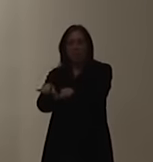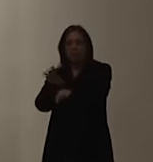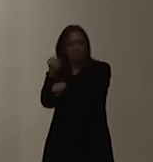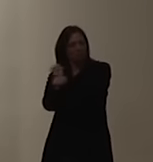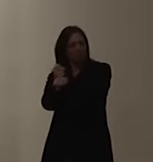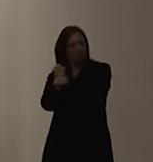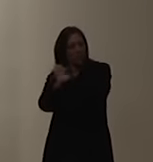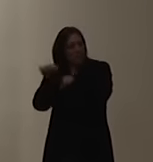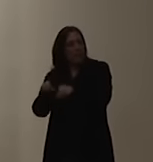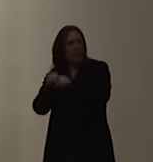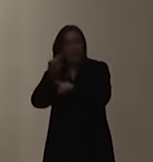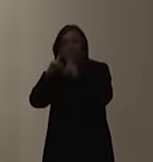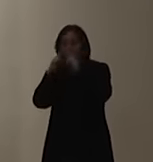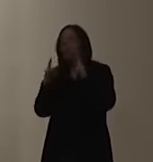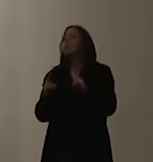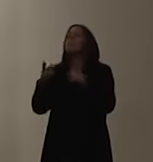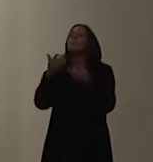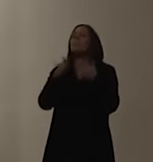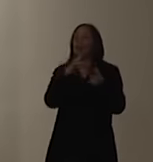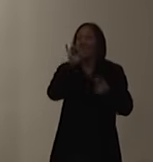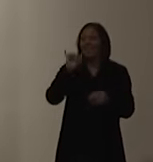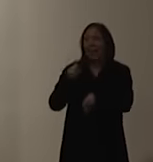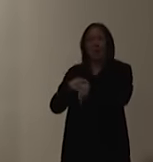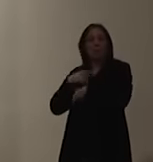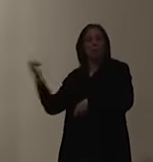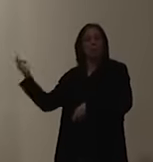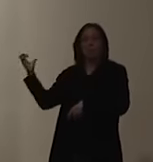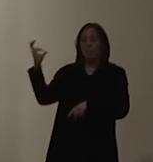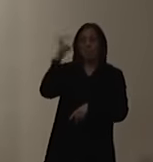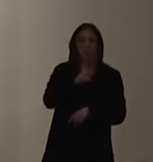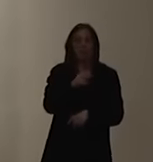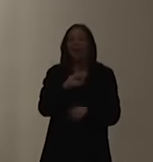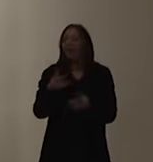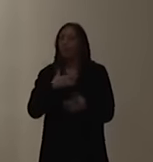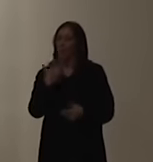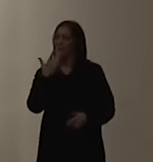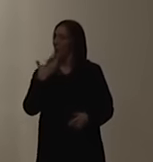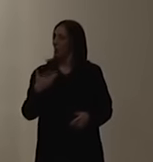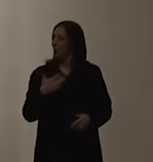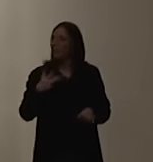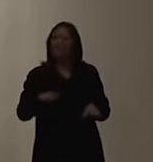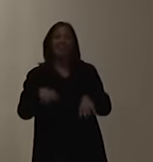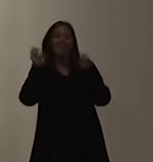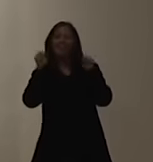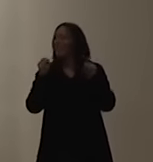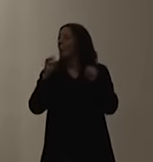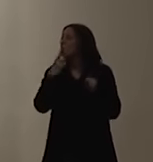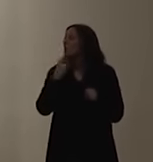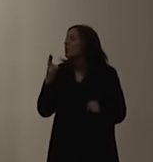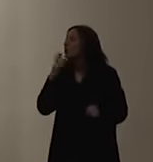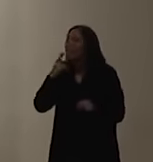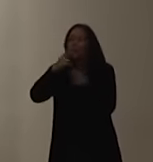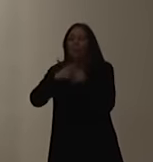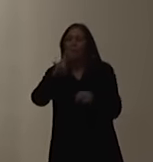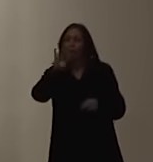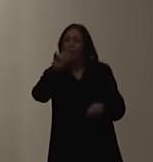little birthday party for me at Rialto, my favorite restaurant. You've never been there. It's too expensive for